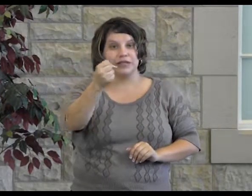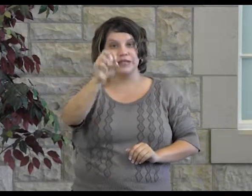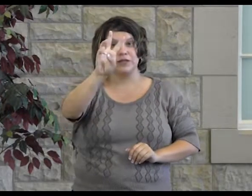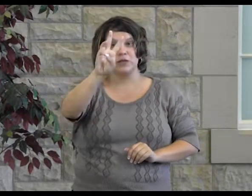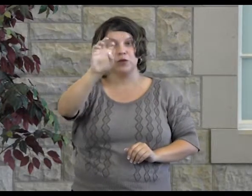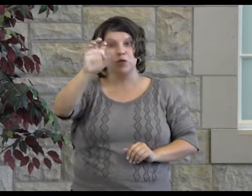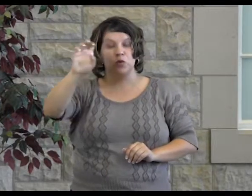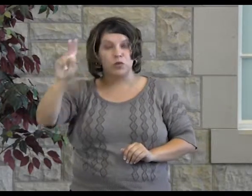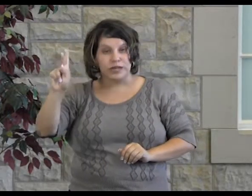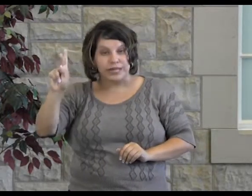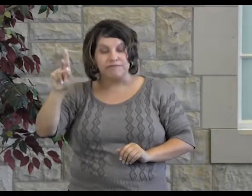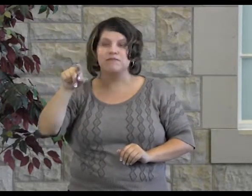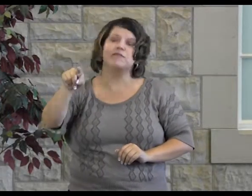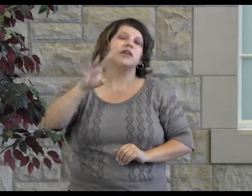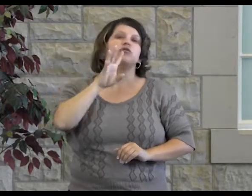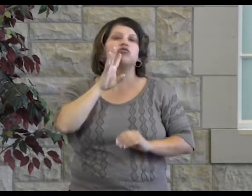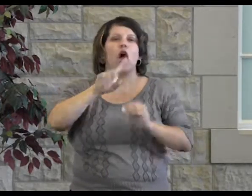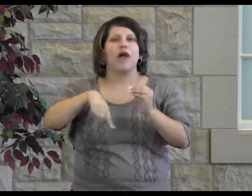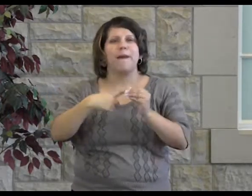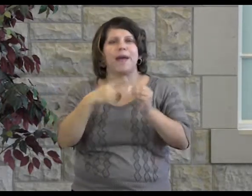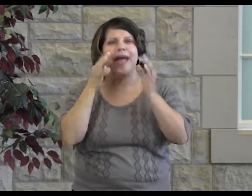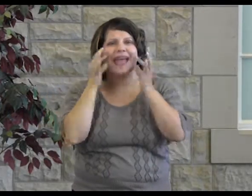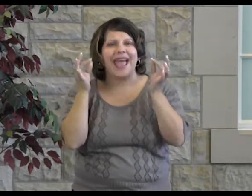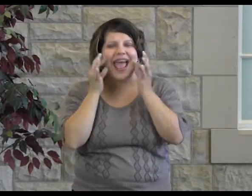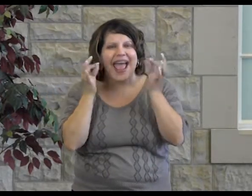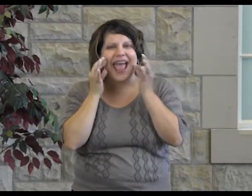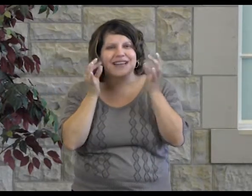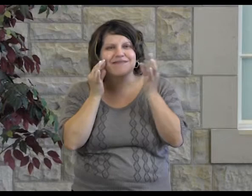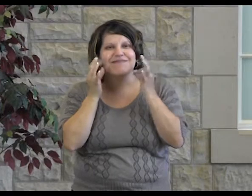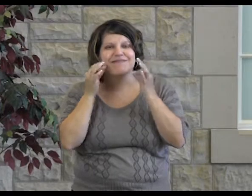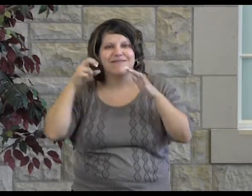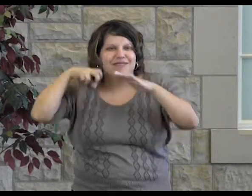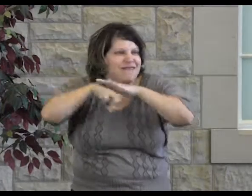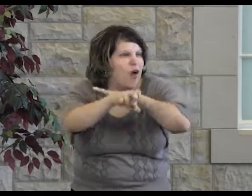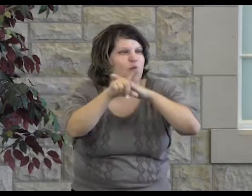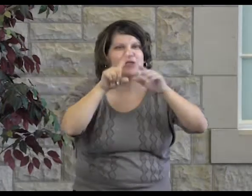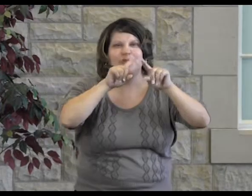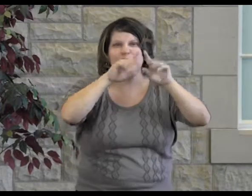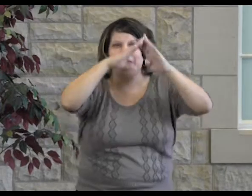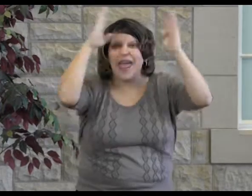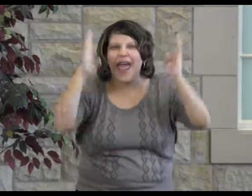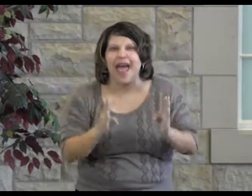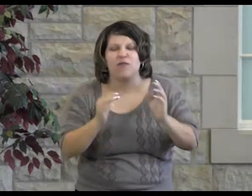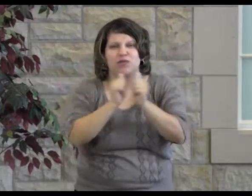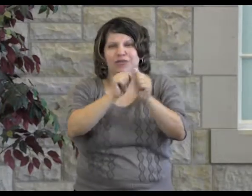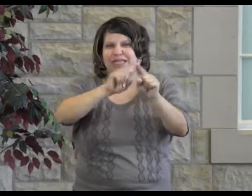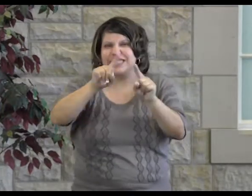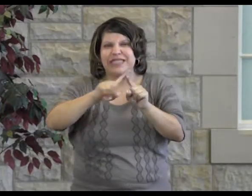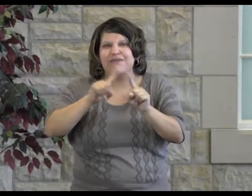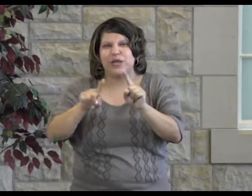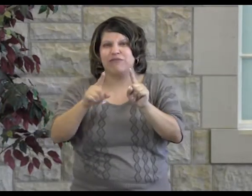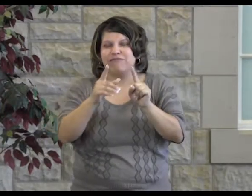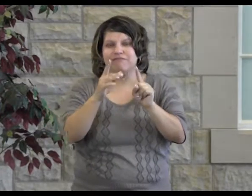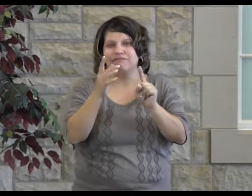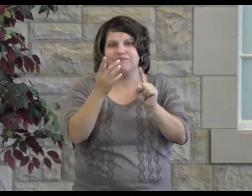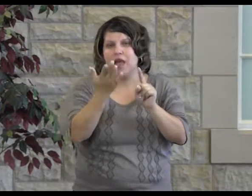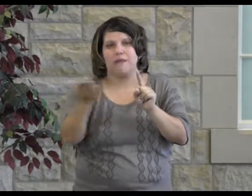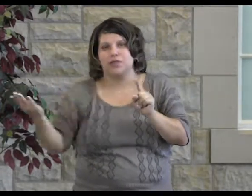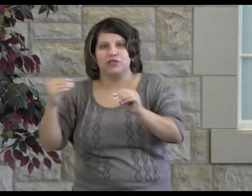There's a book entitled Cookies Week, and that book is about a cat, a mischievous cat that makes his way into a house and gets